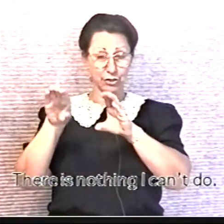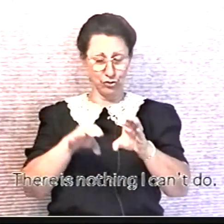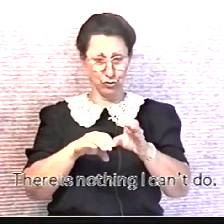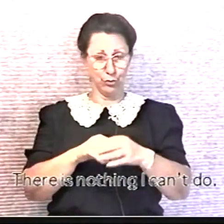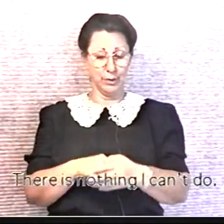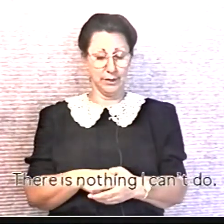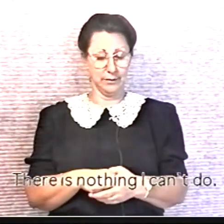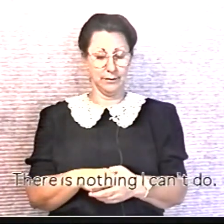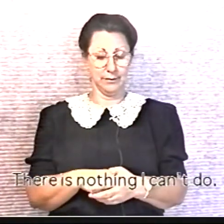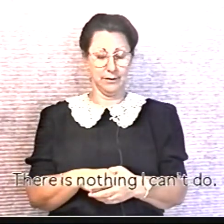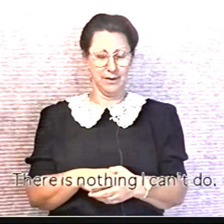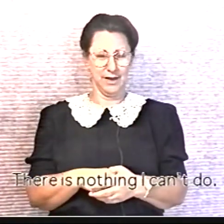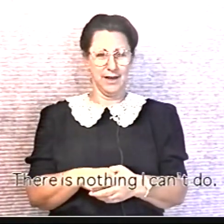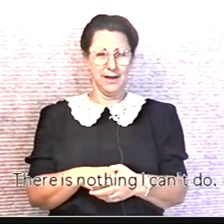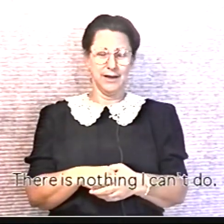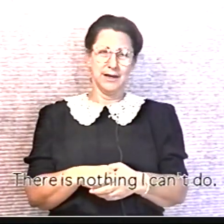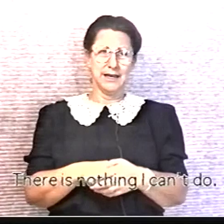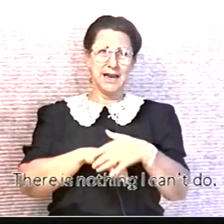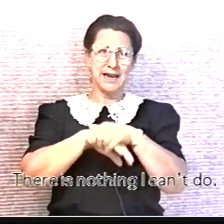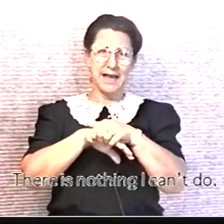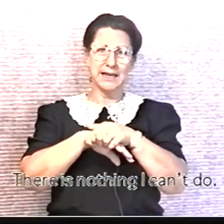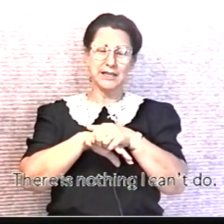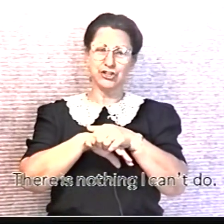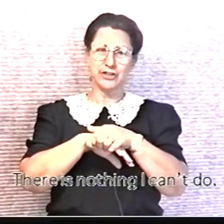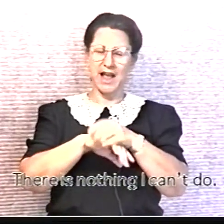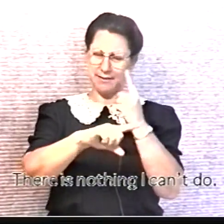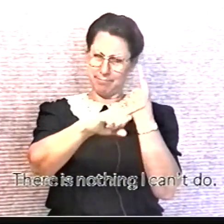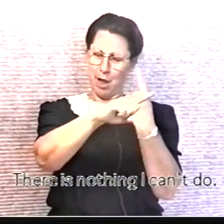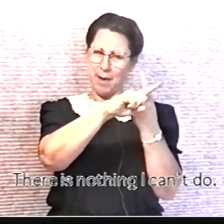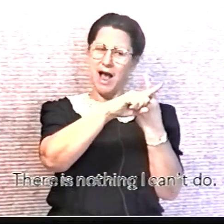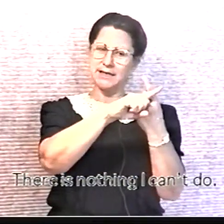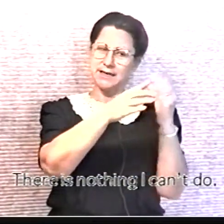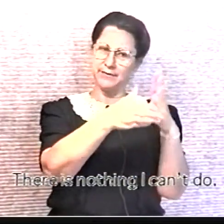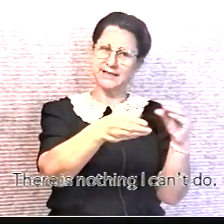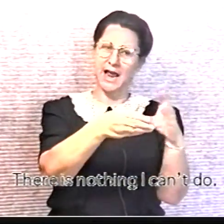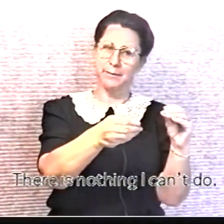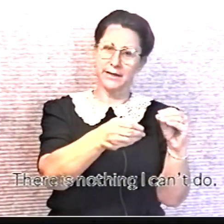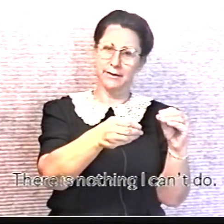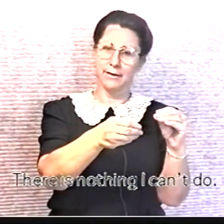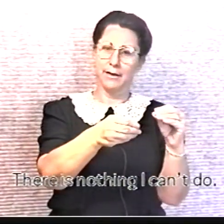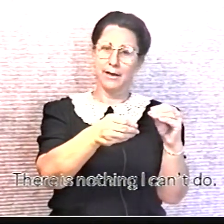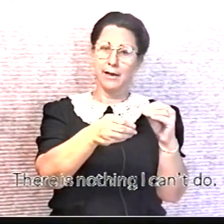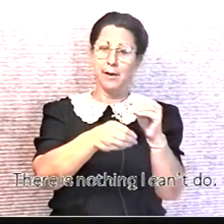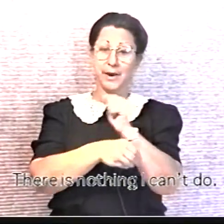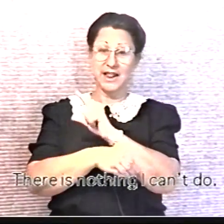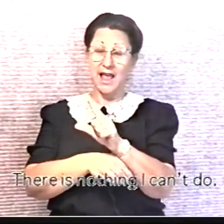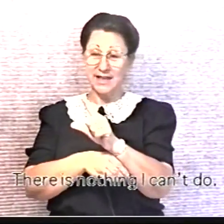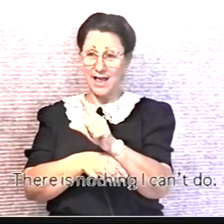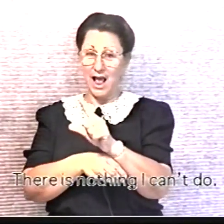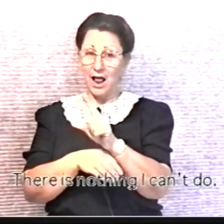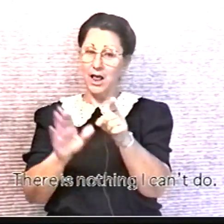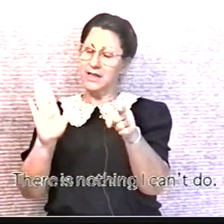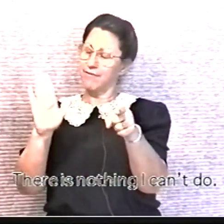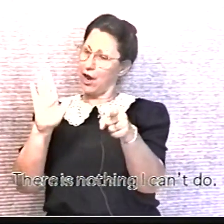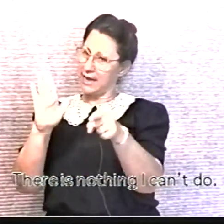do. In English, that's a positive statement, but in ASL, it's very